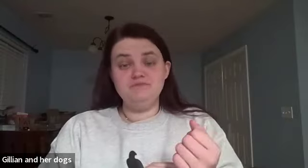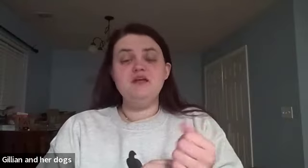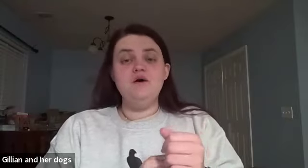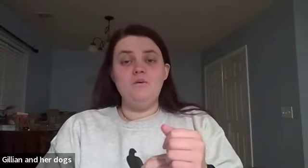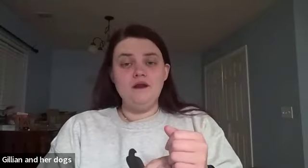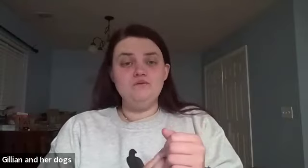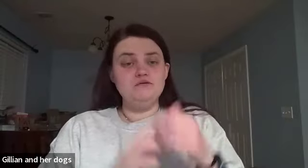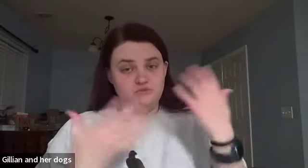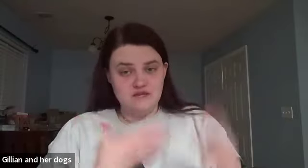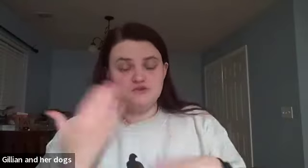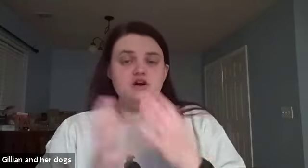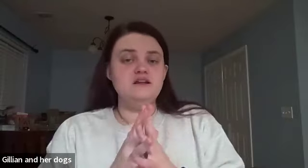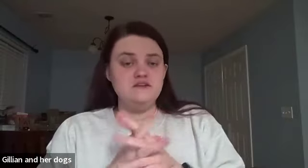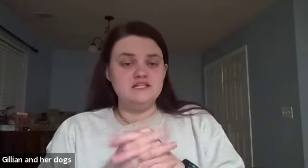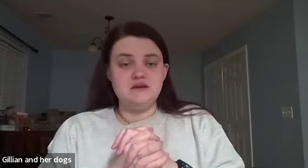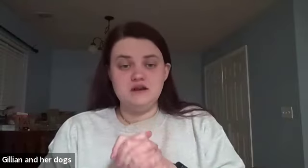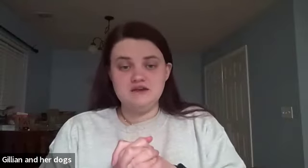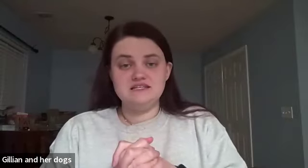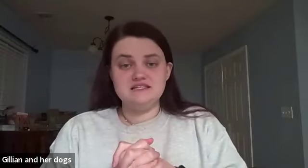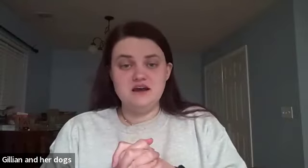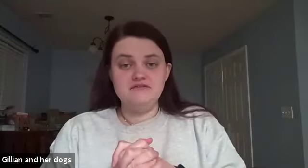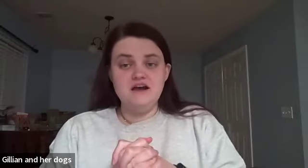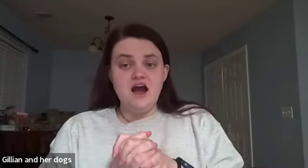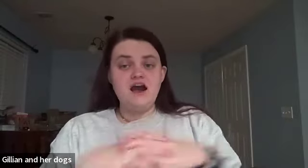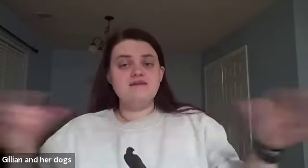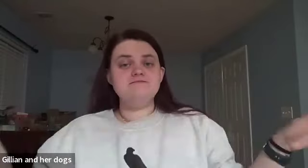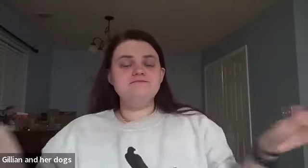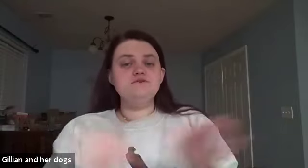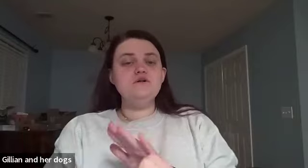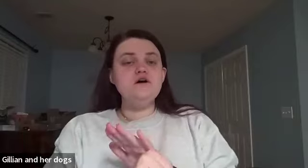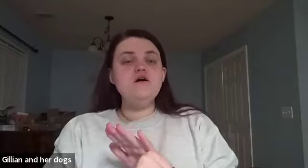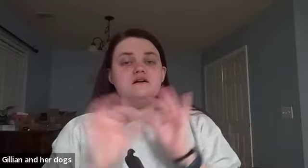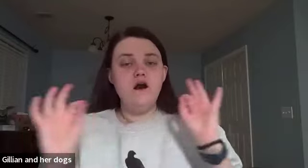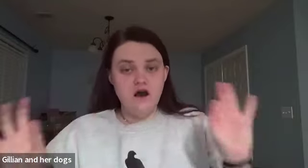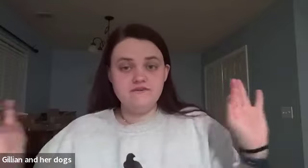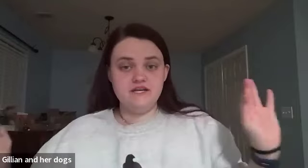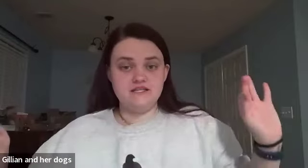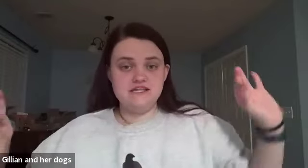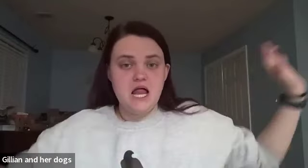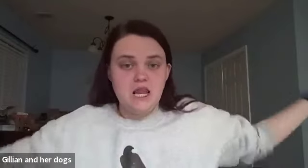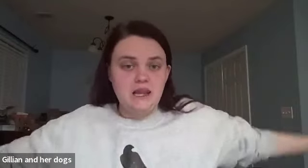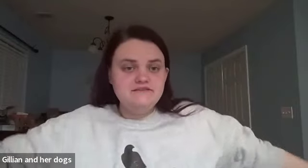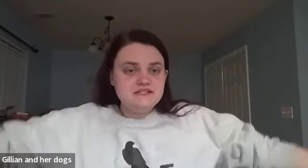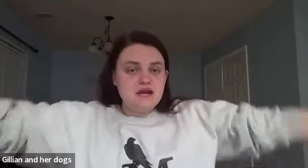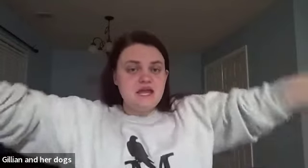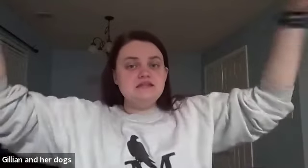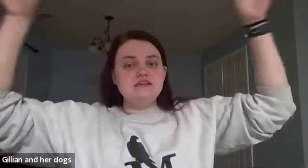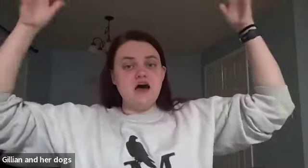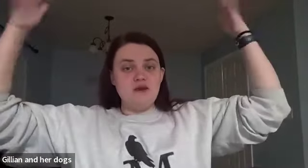graduation, when they were starting things and they were announcing stuff, I full confidence lifted my hands up